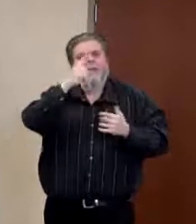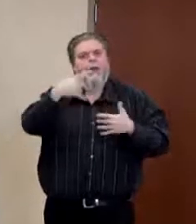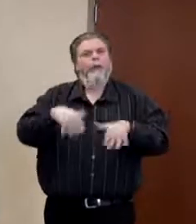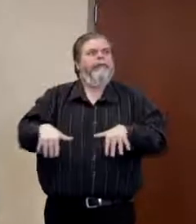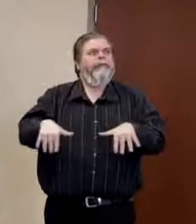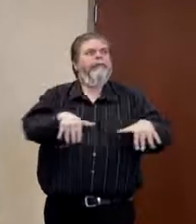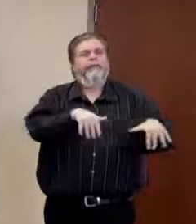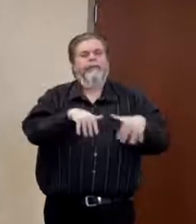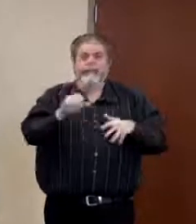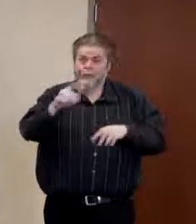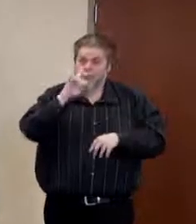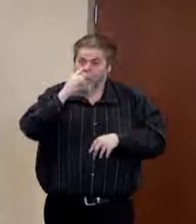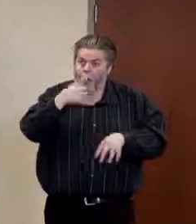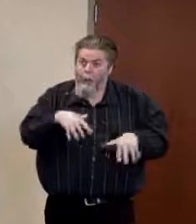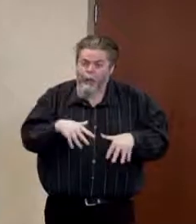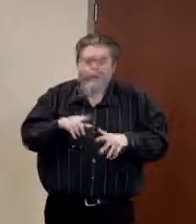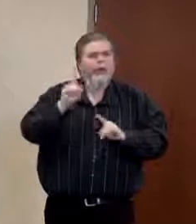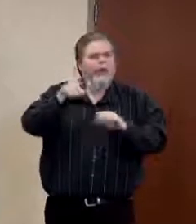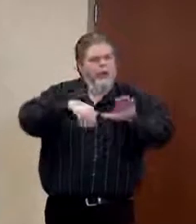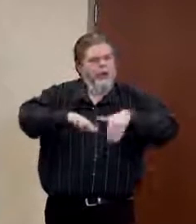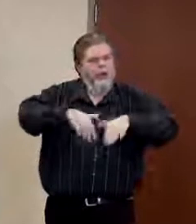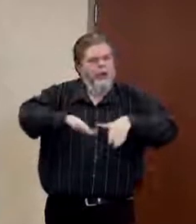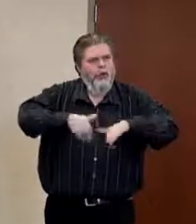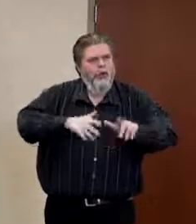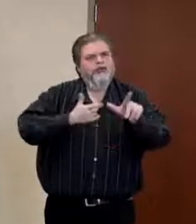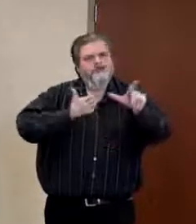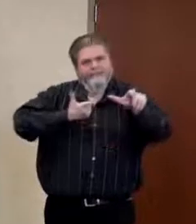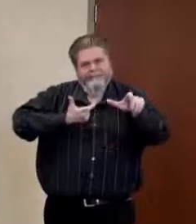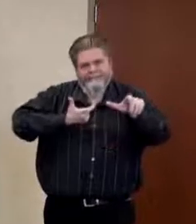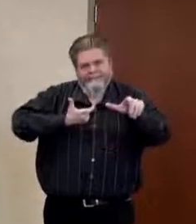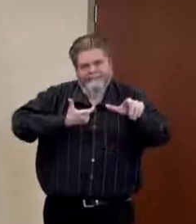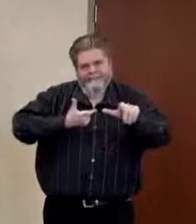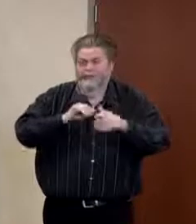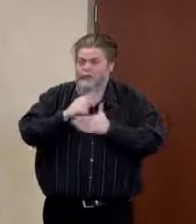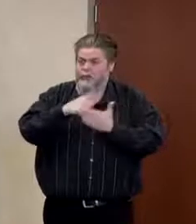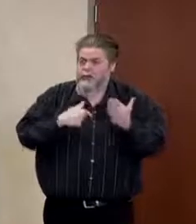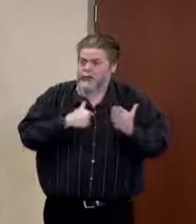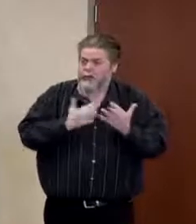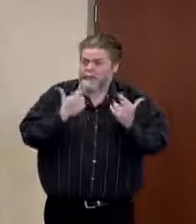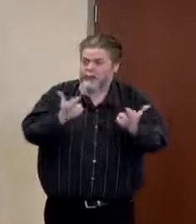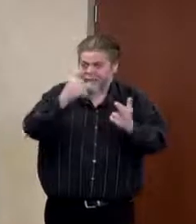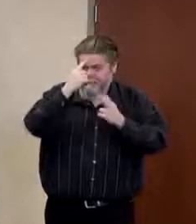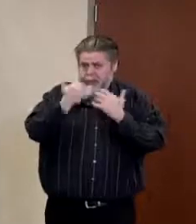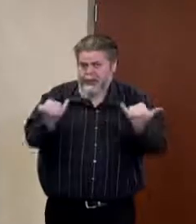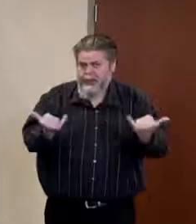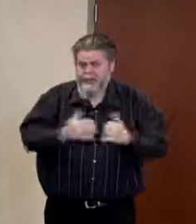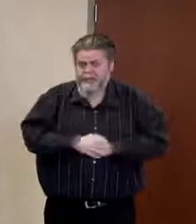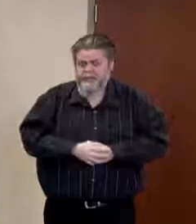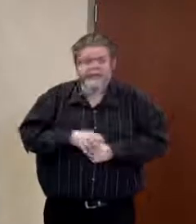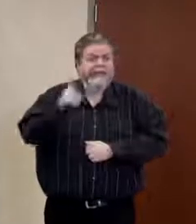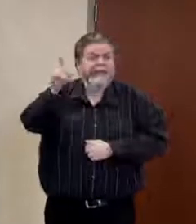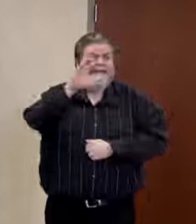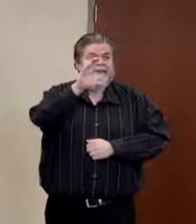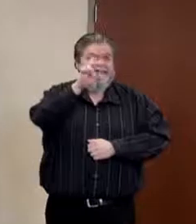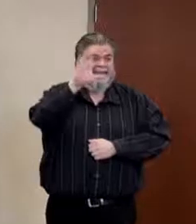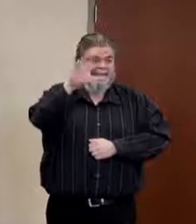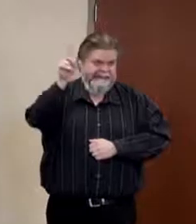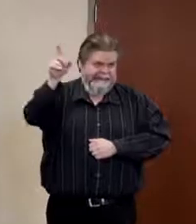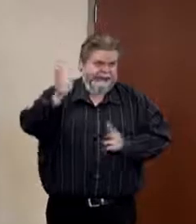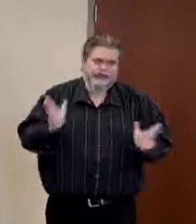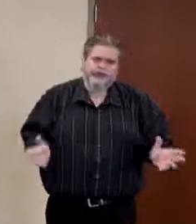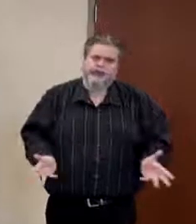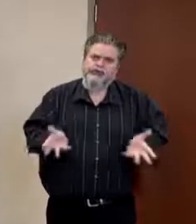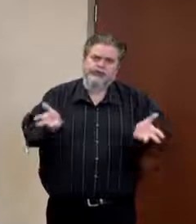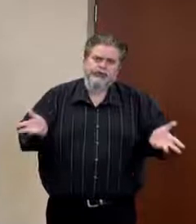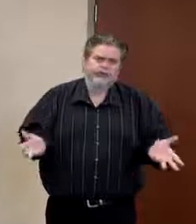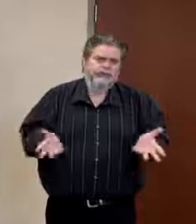now. If you're bored, I need you to get out and walk and run. That's what I really would like to see right now. CDC is encouraging that. It's safe.